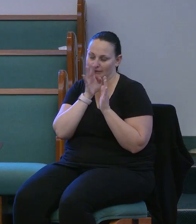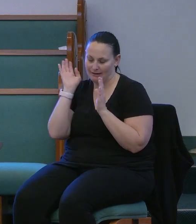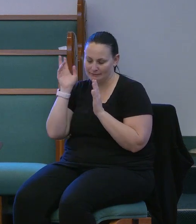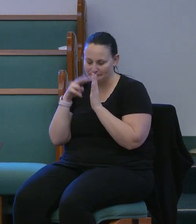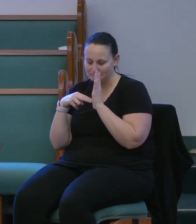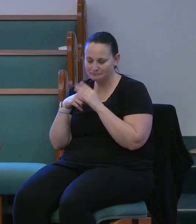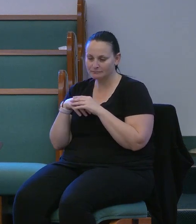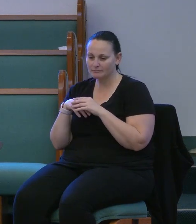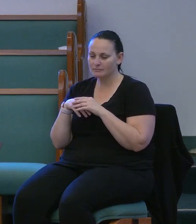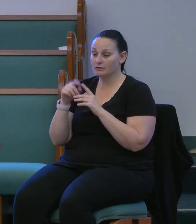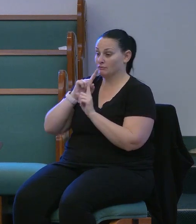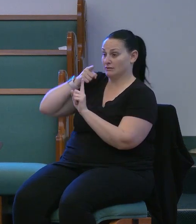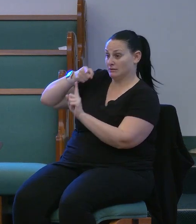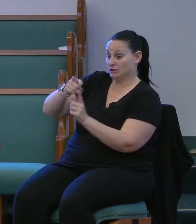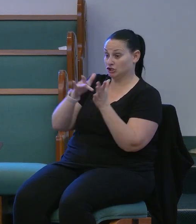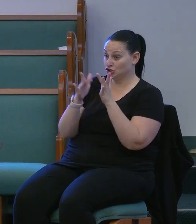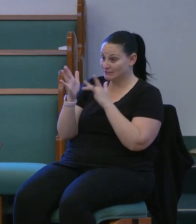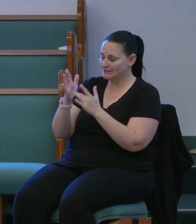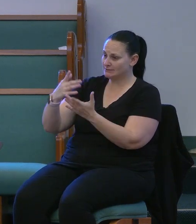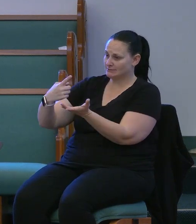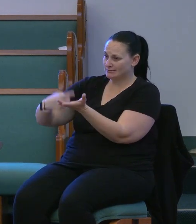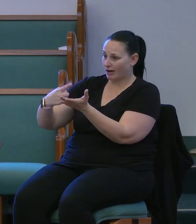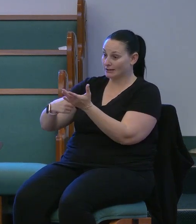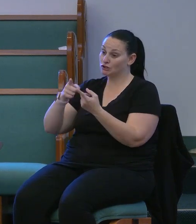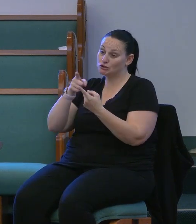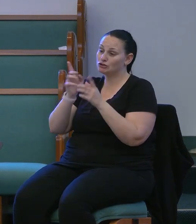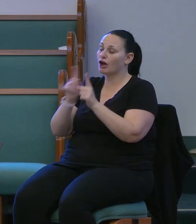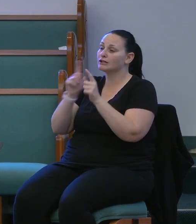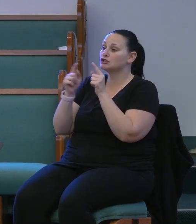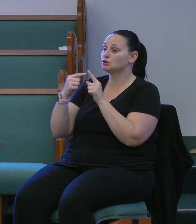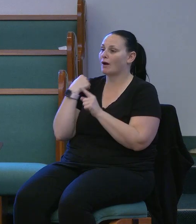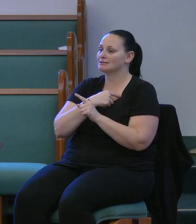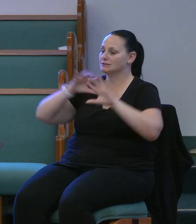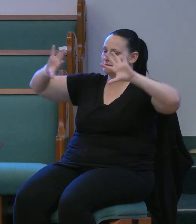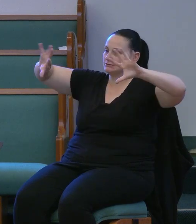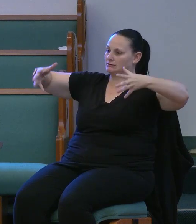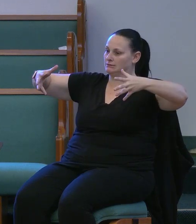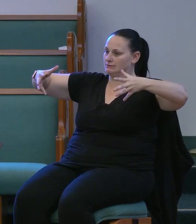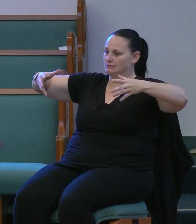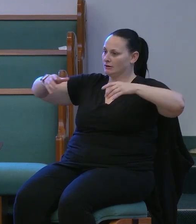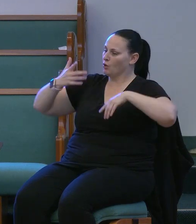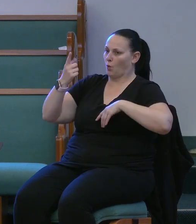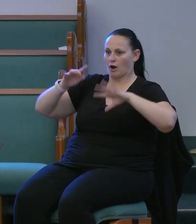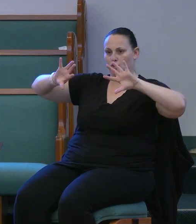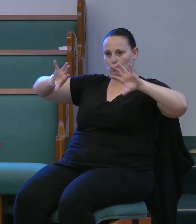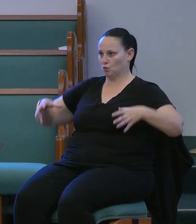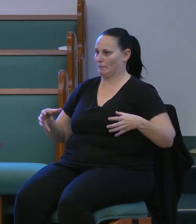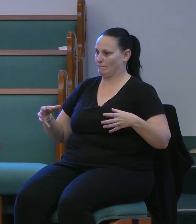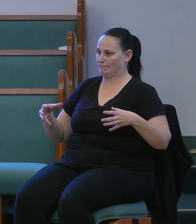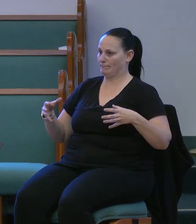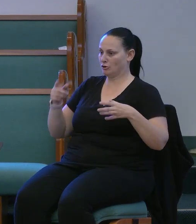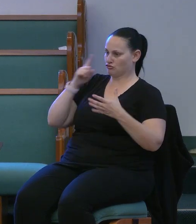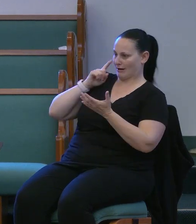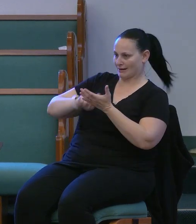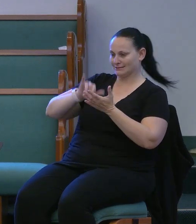To drive home the point that Jesus is talking to us as one body, as one group,